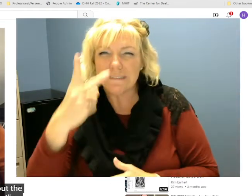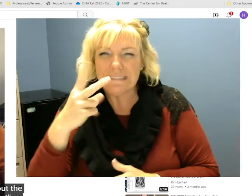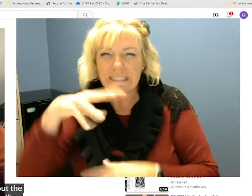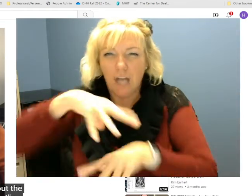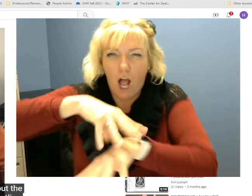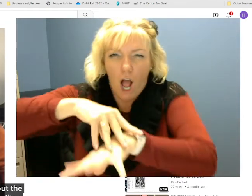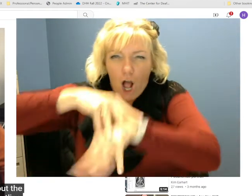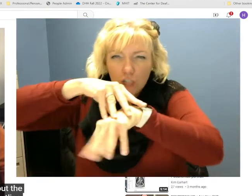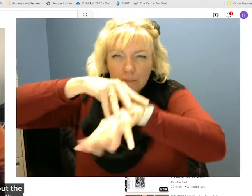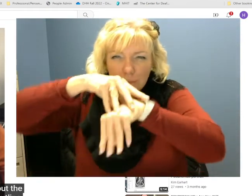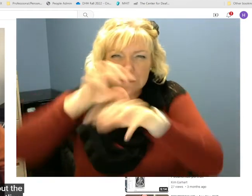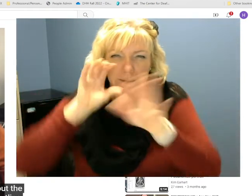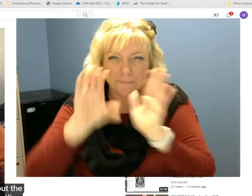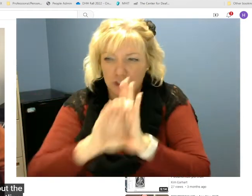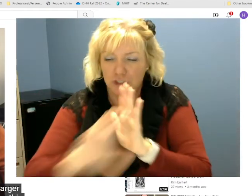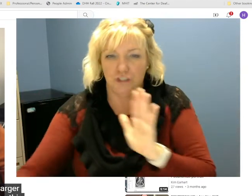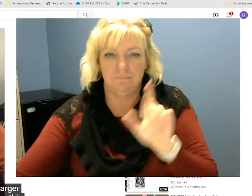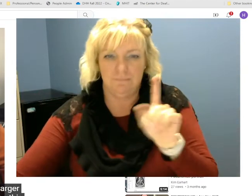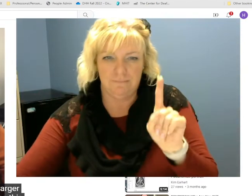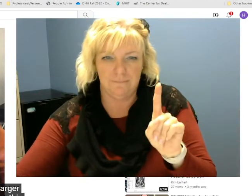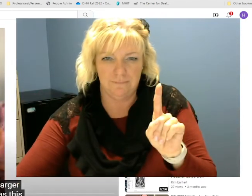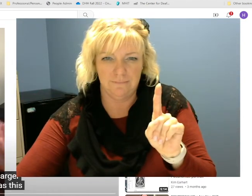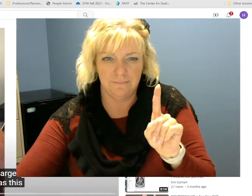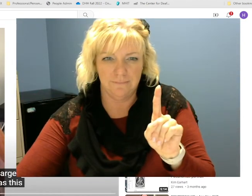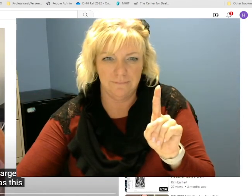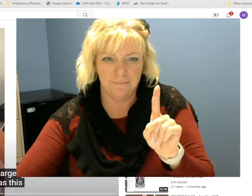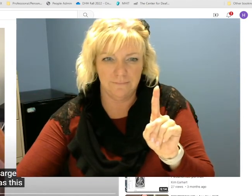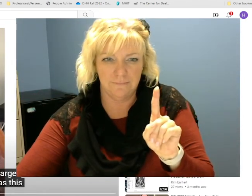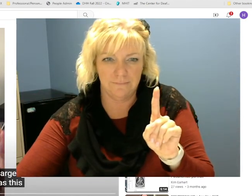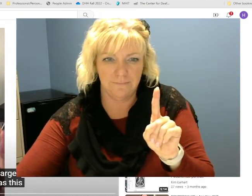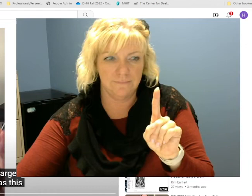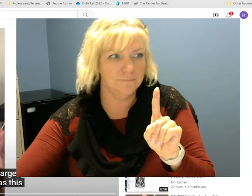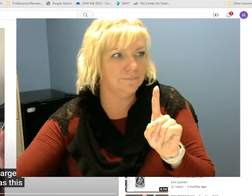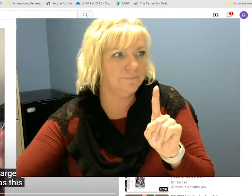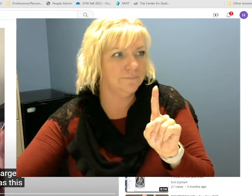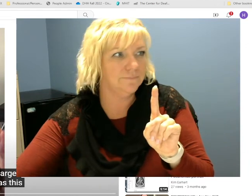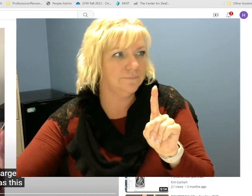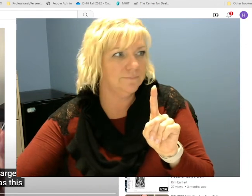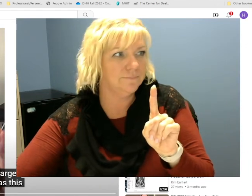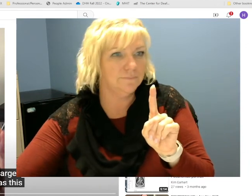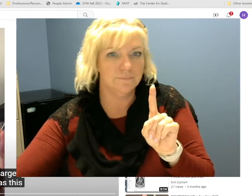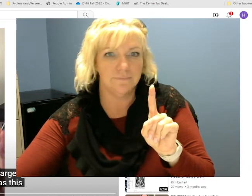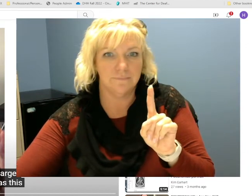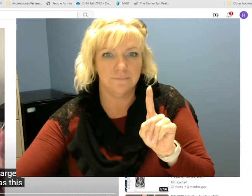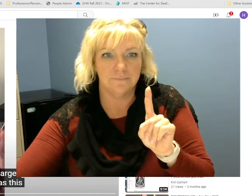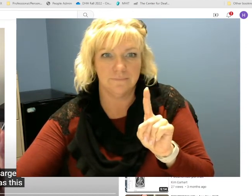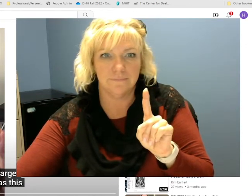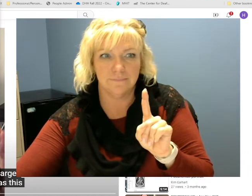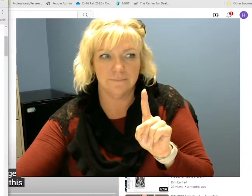that you have on your outline. This is an excerpt from a much